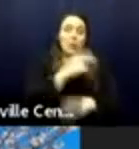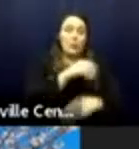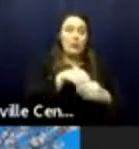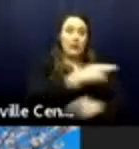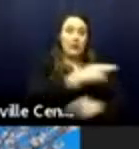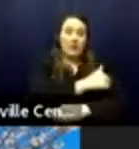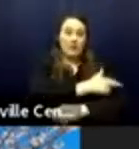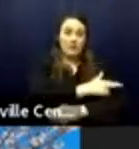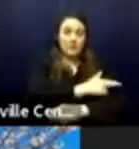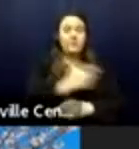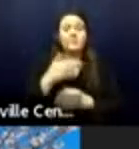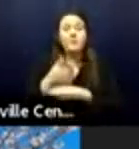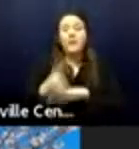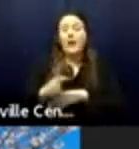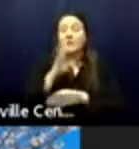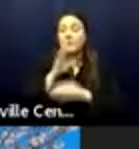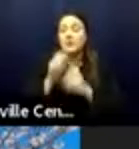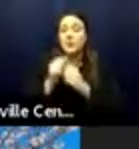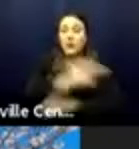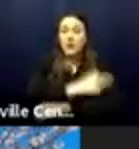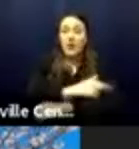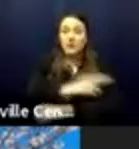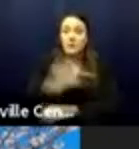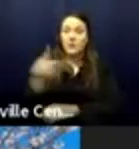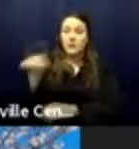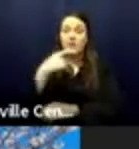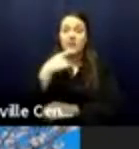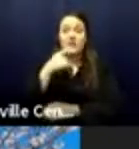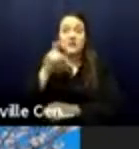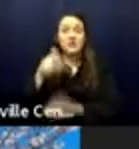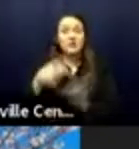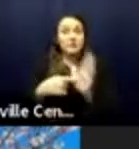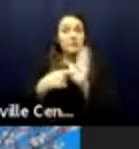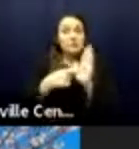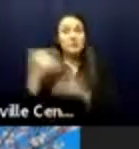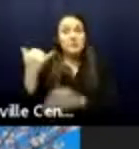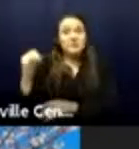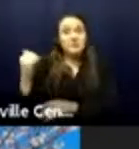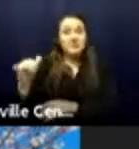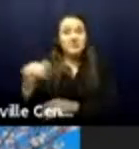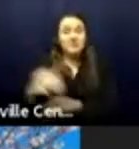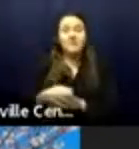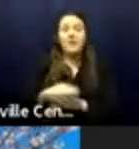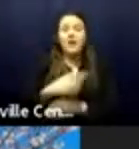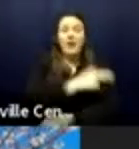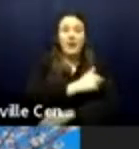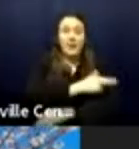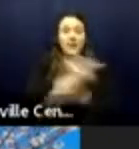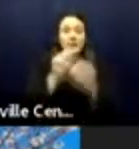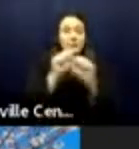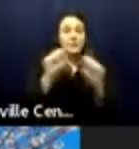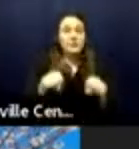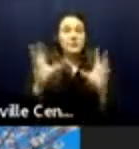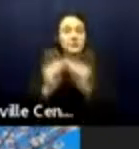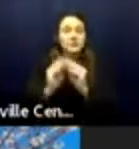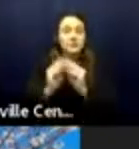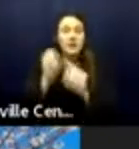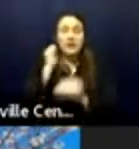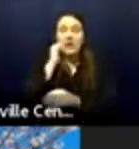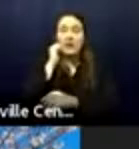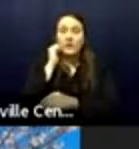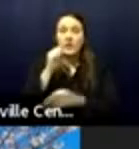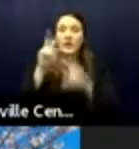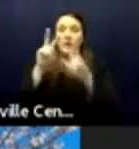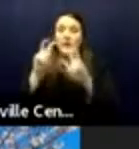our hospital partners, they stated their benchmark should be represented as yellow. The hospital systems continue to meet daily, assess